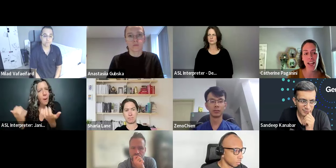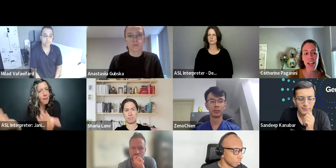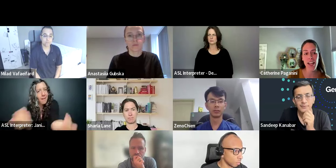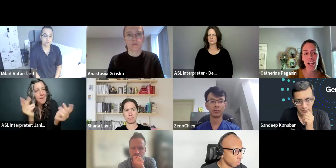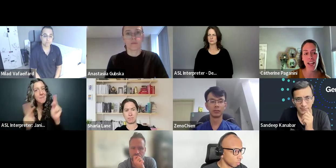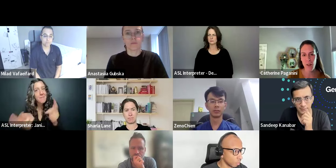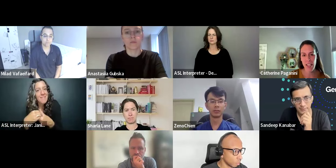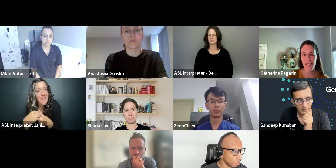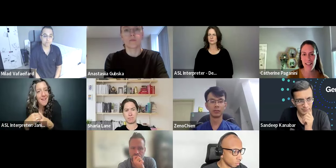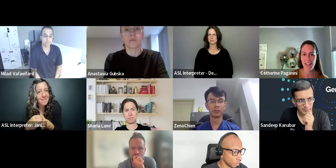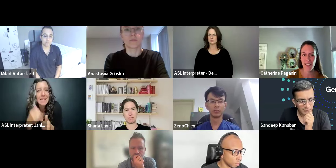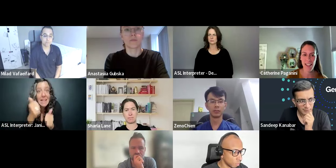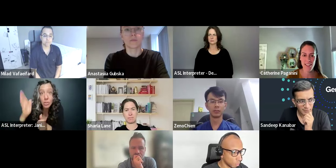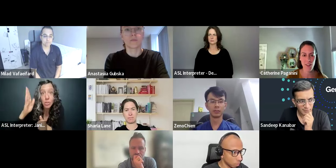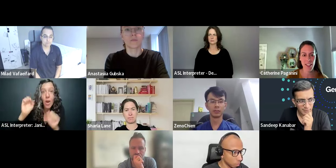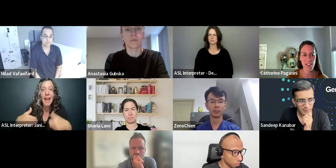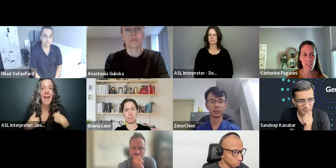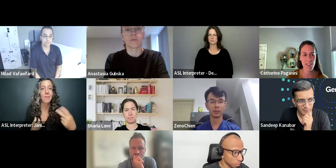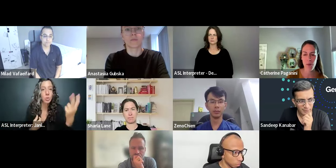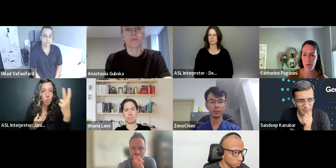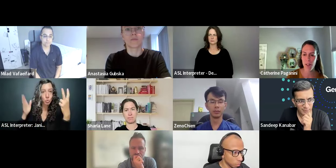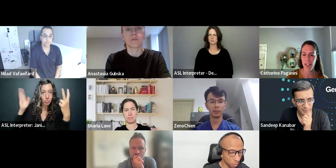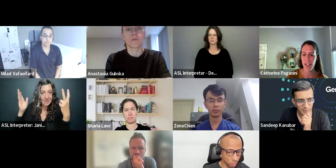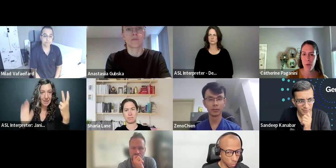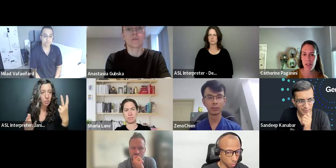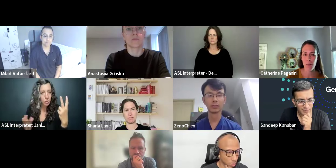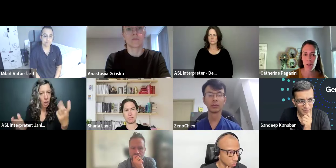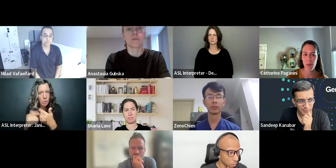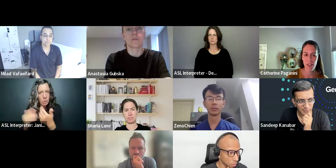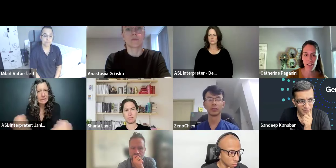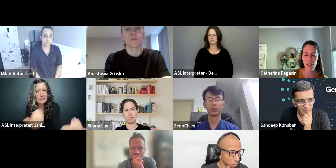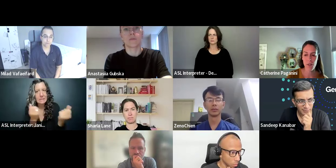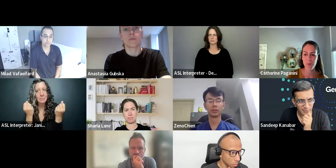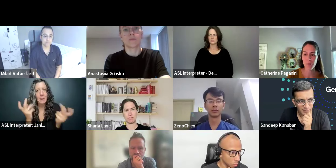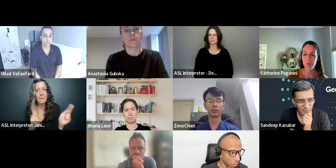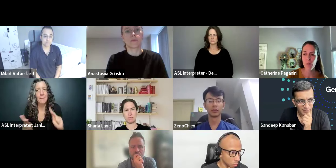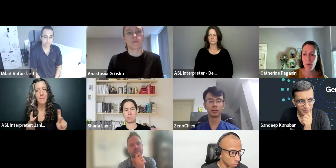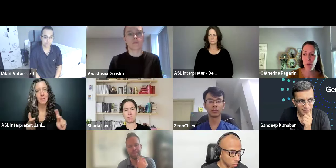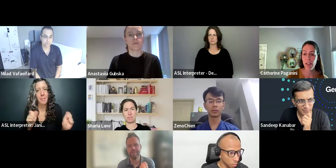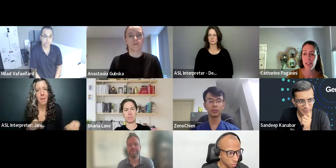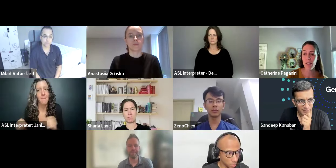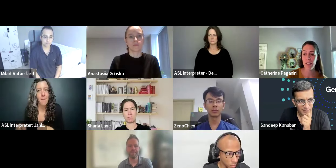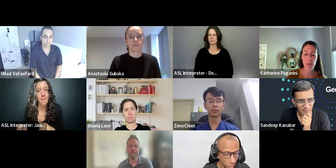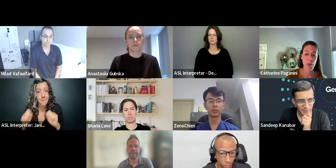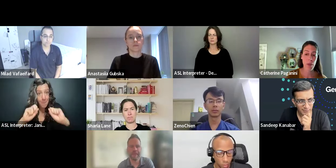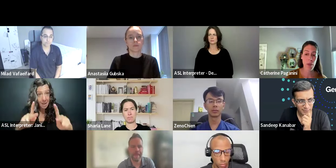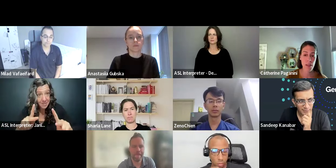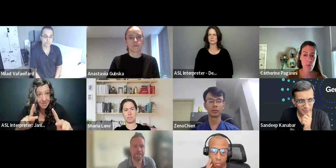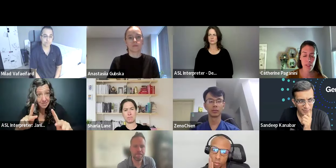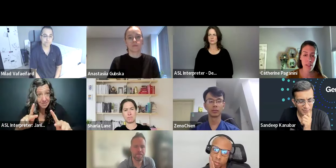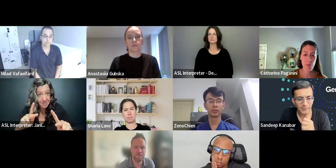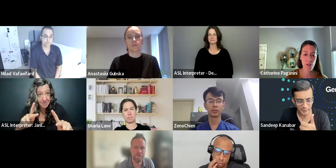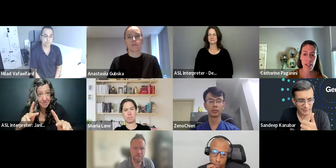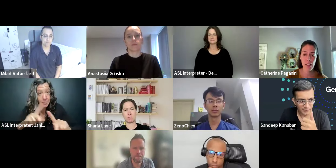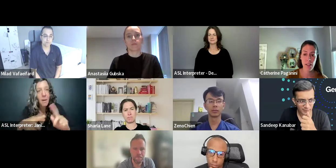each talk can have two people. So let's try to get as many people as possible on the stage. But let